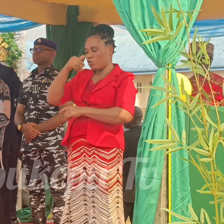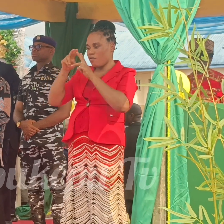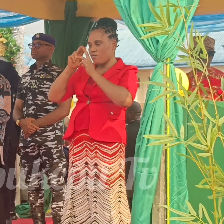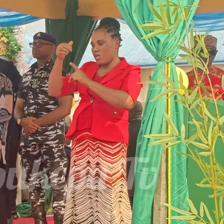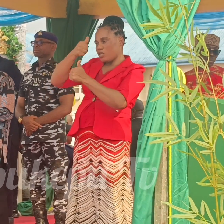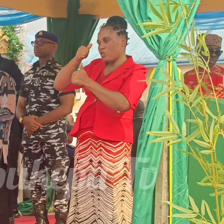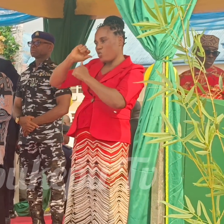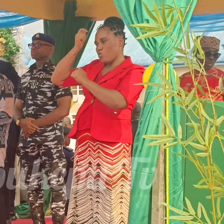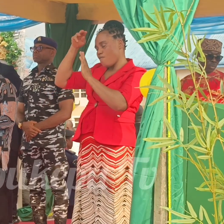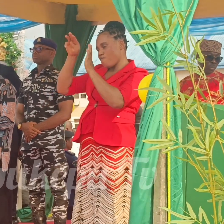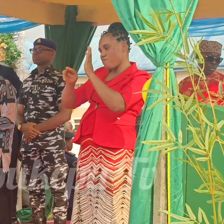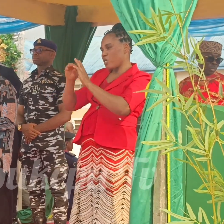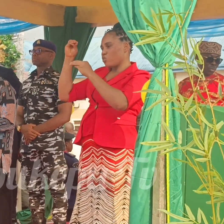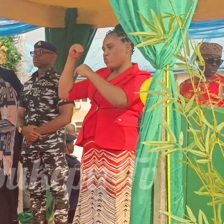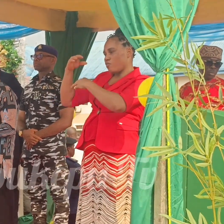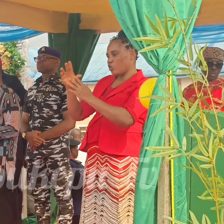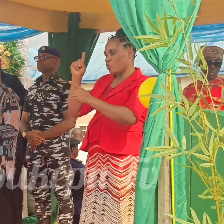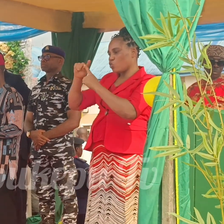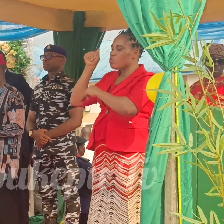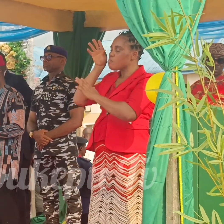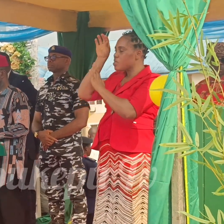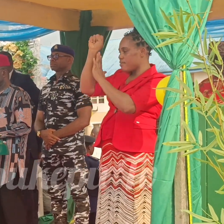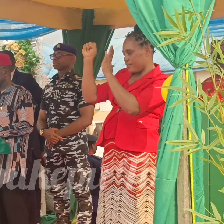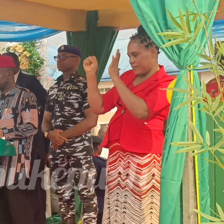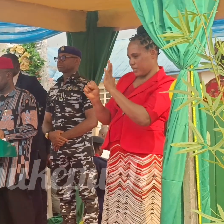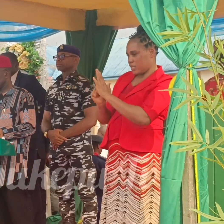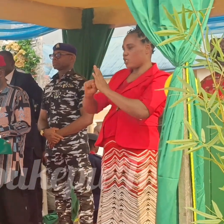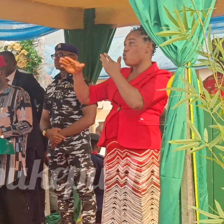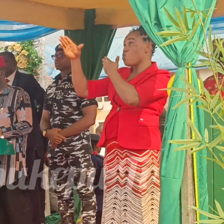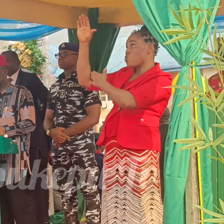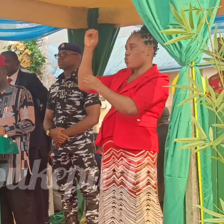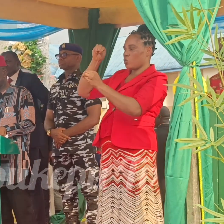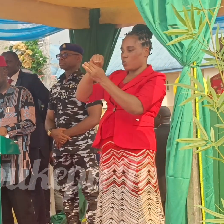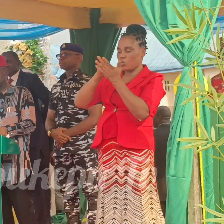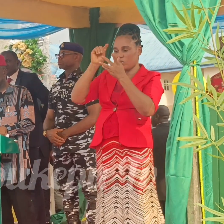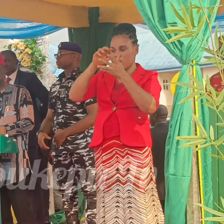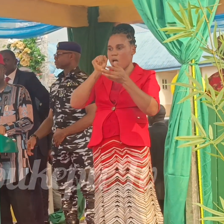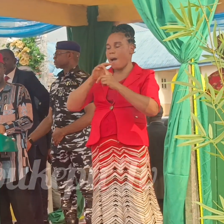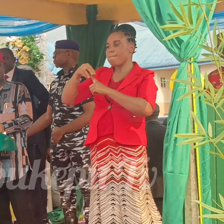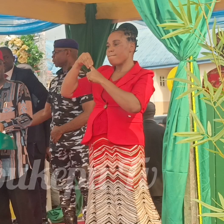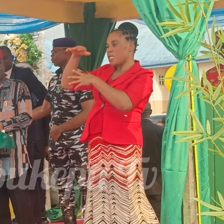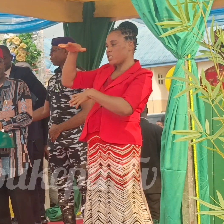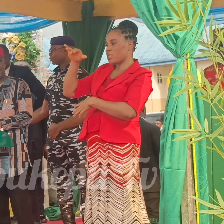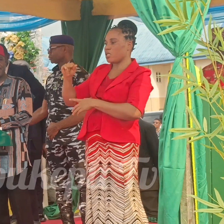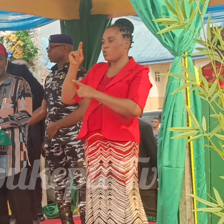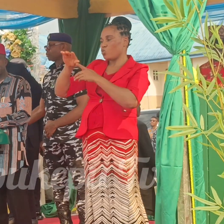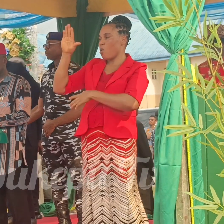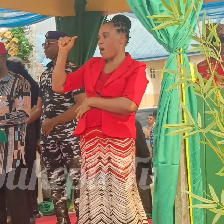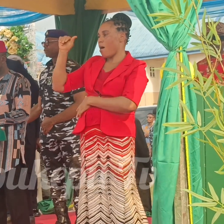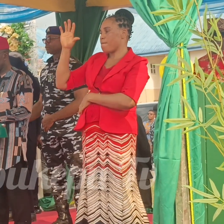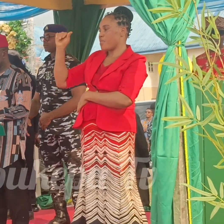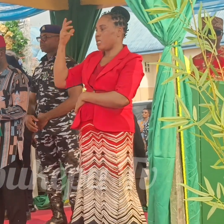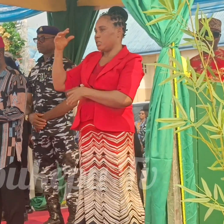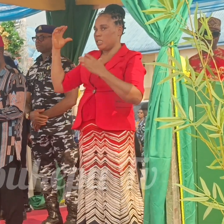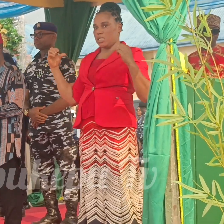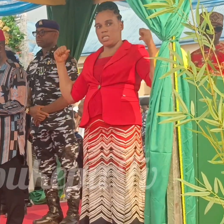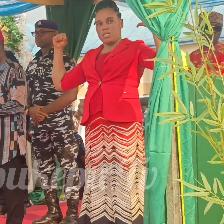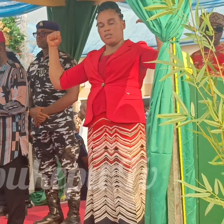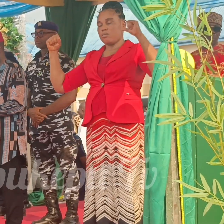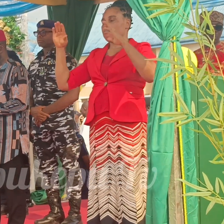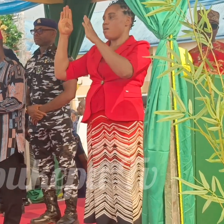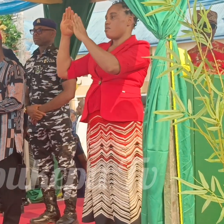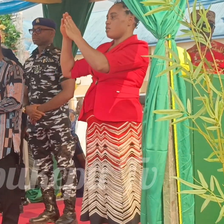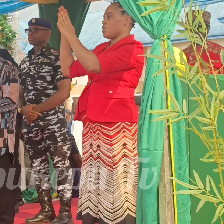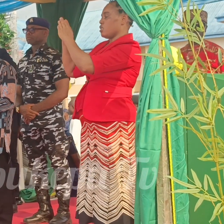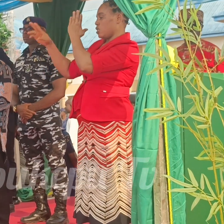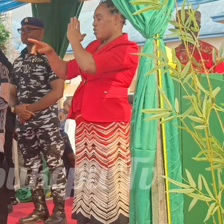government officials to Abia State, God's own state, and particularly to Aba, the Enimba city.